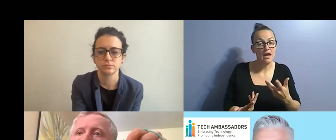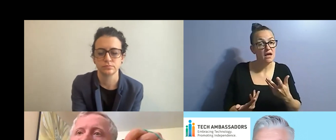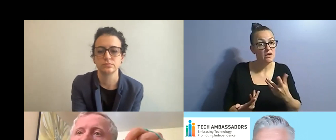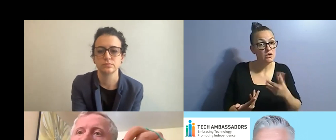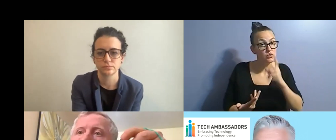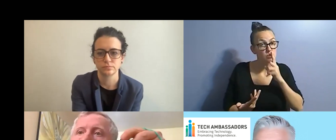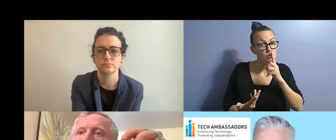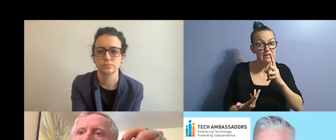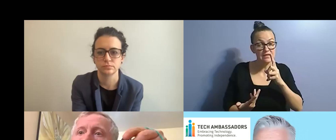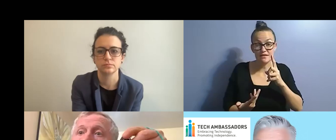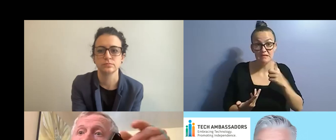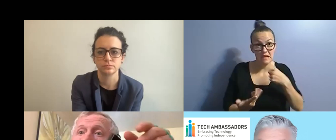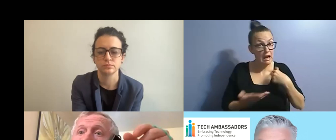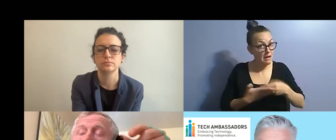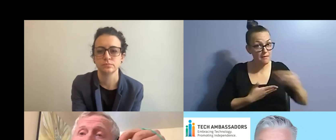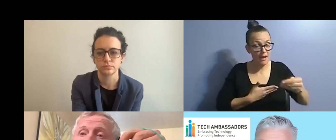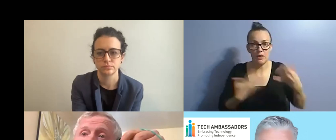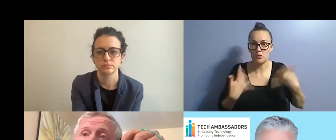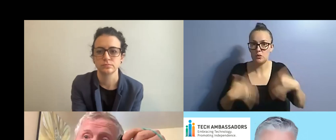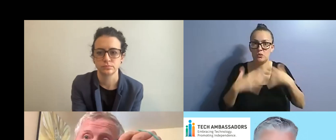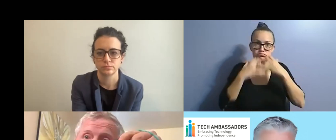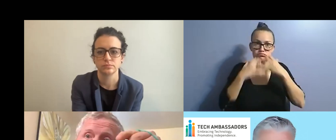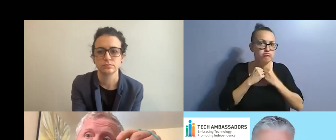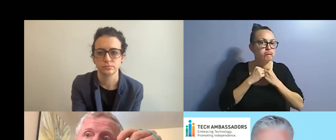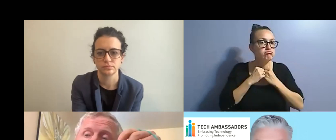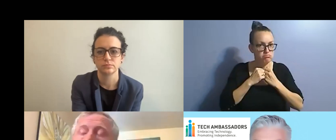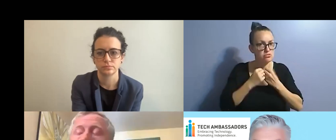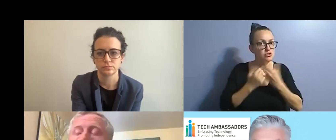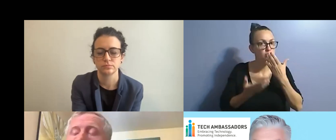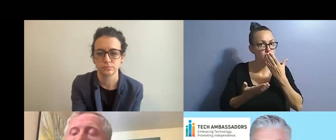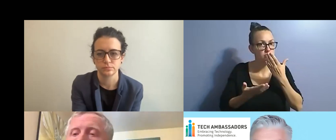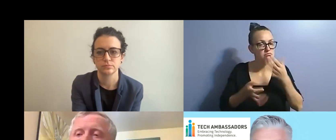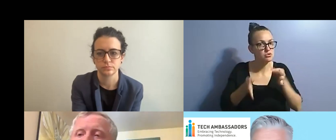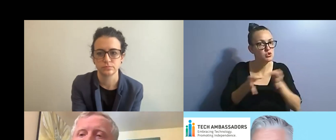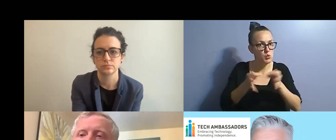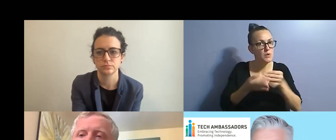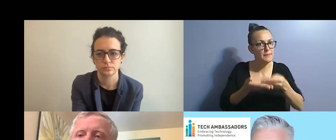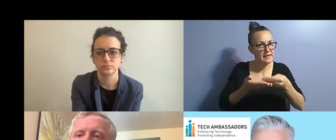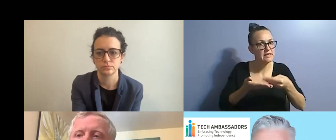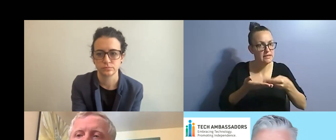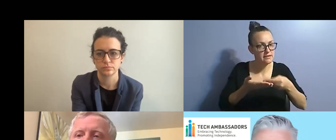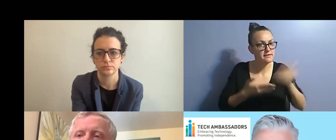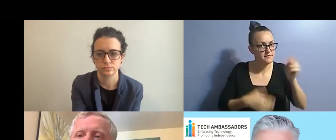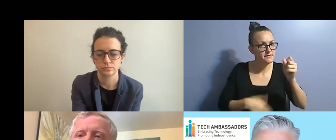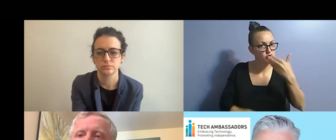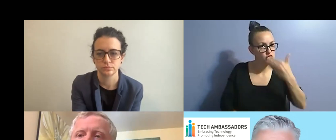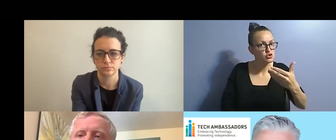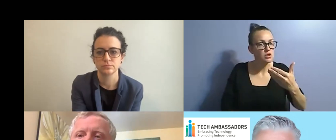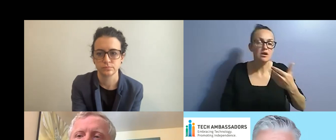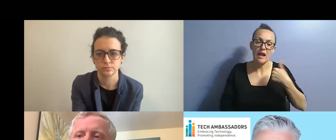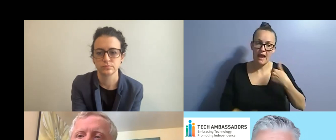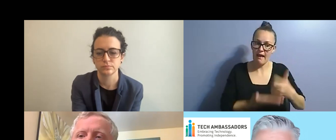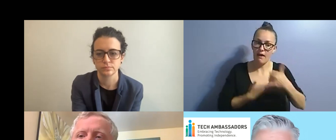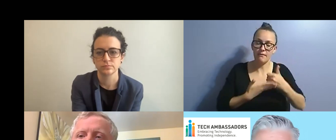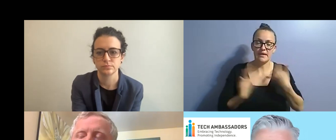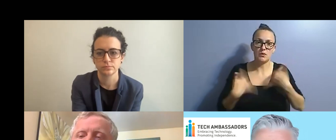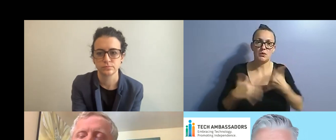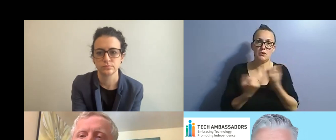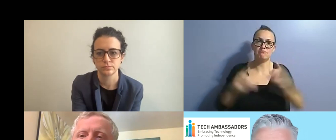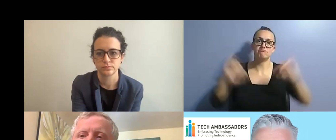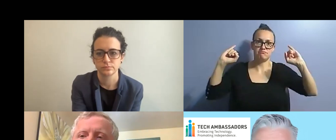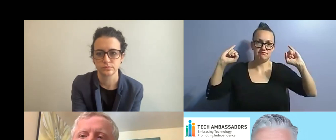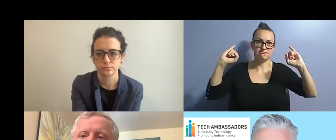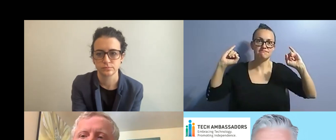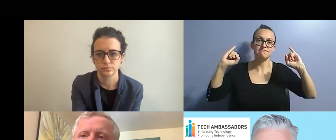your money, and independent. All right, and I think I've just gotten all